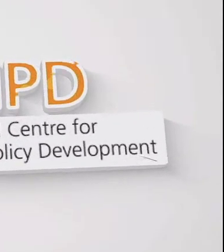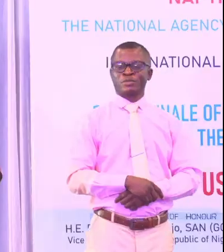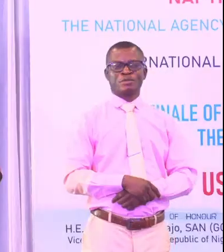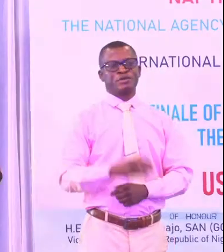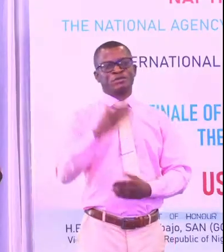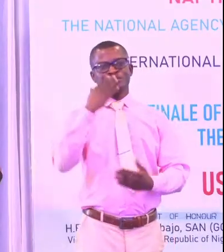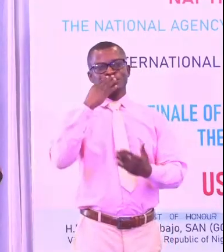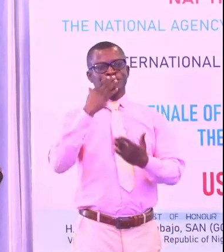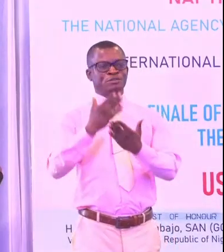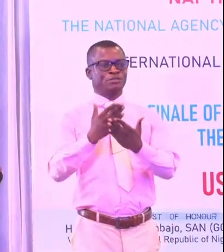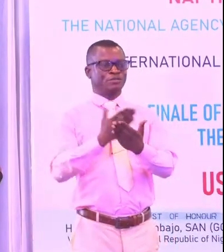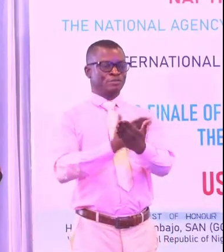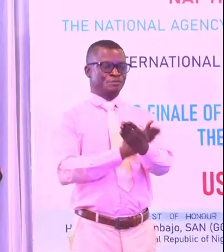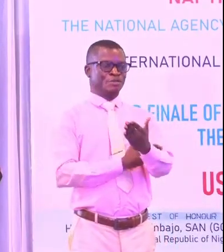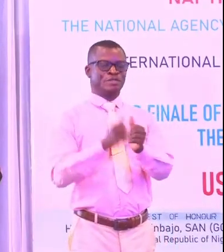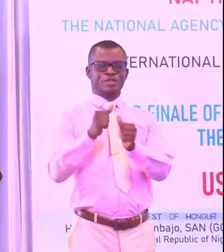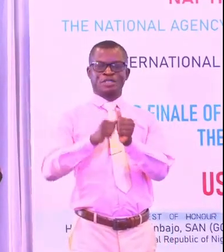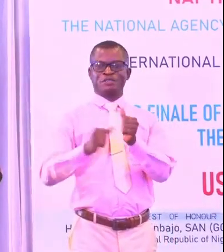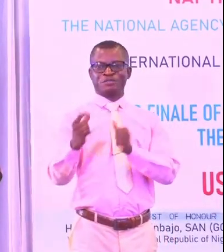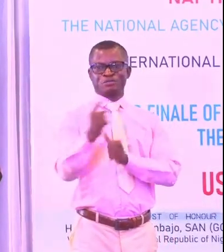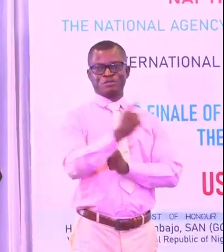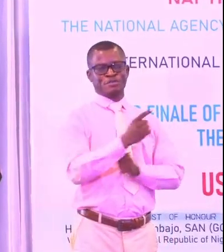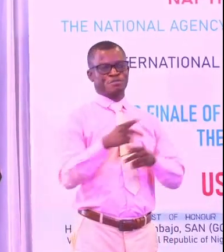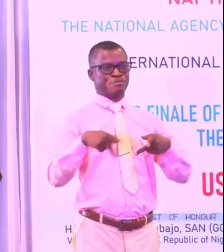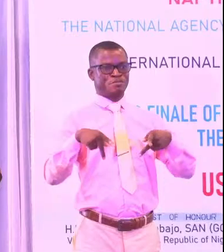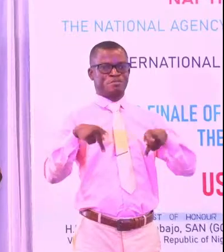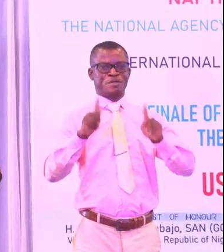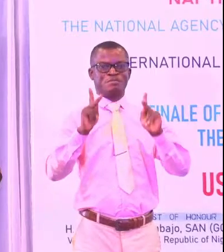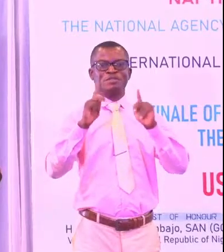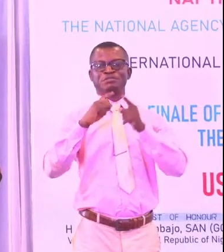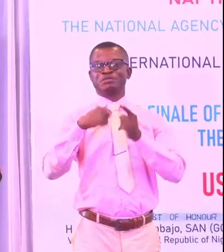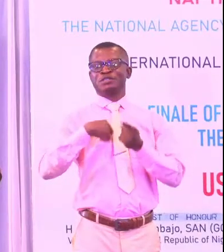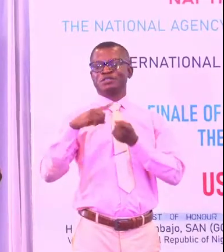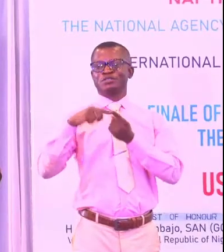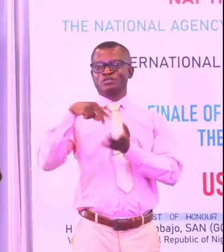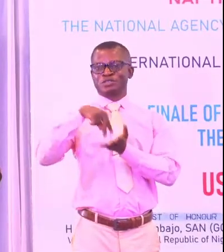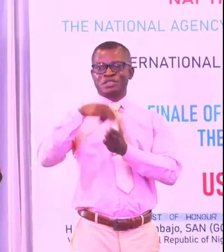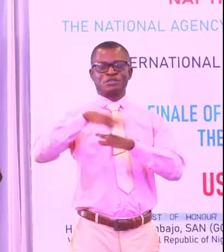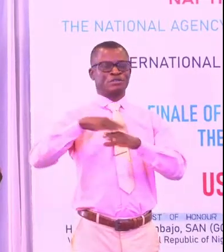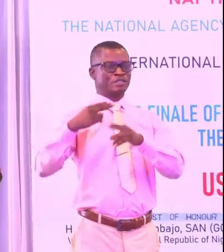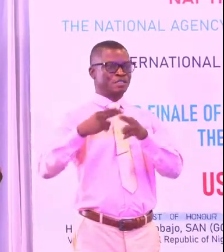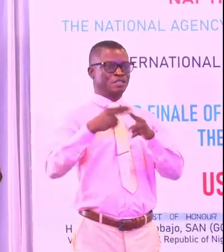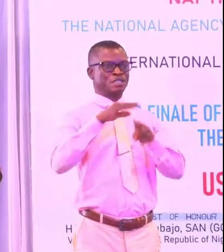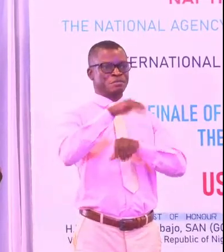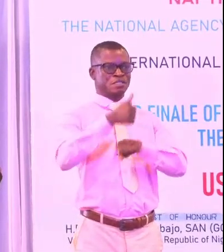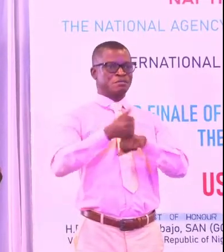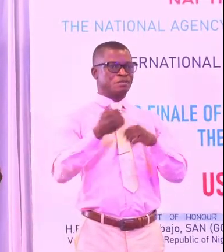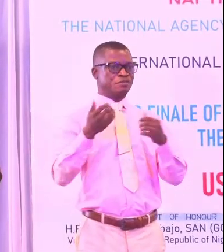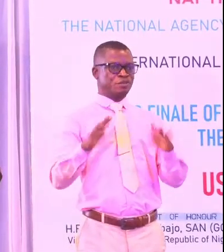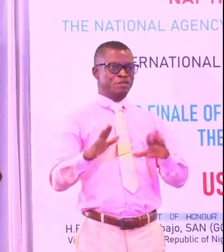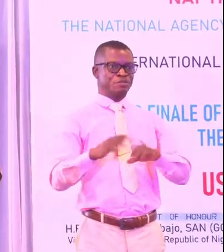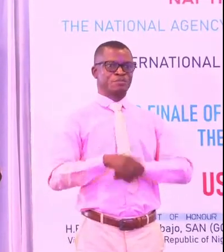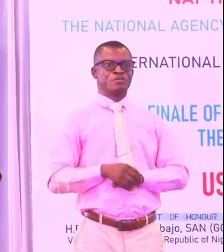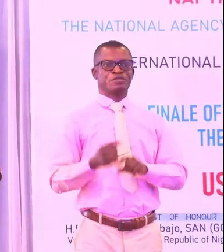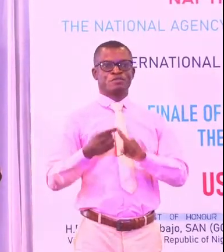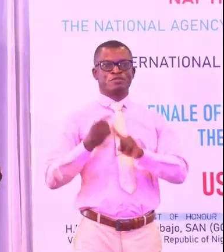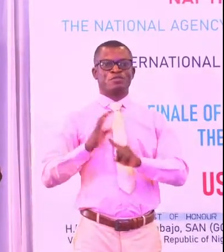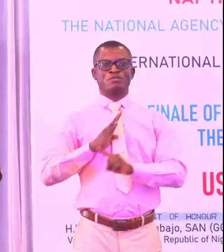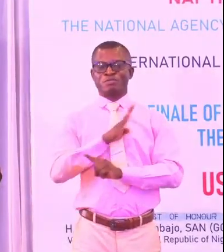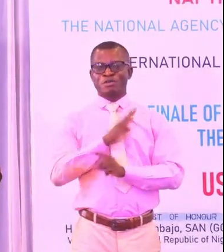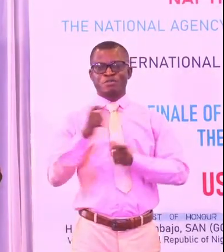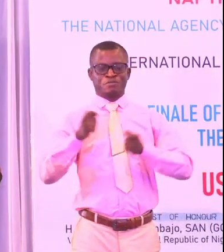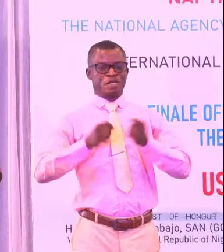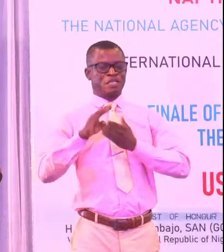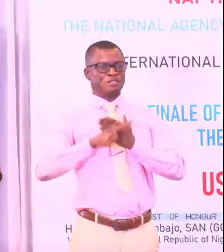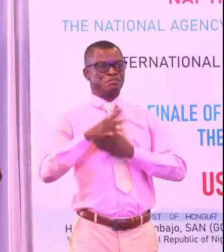Good morning, everyone. Permit me to stand on already established protocol. I, on behalf of the board, management, and